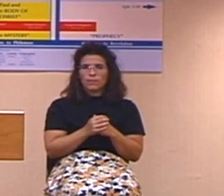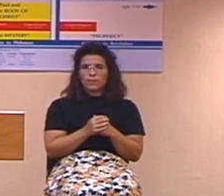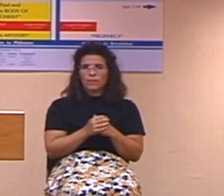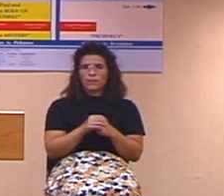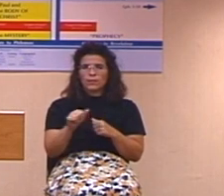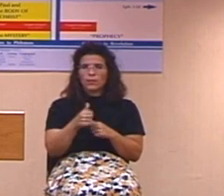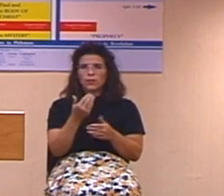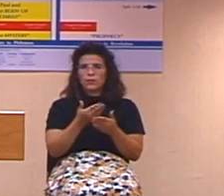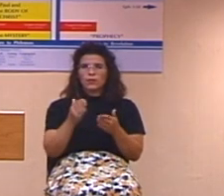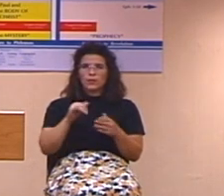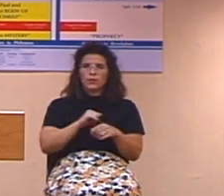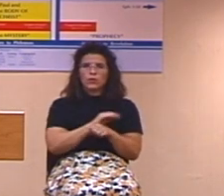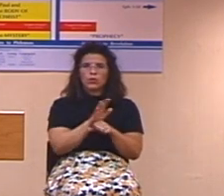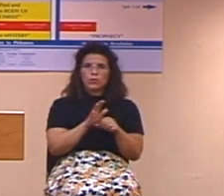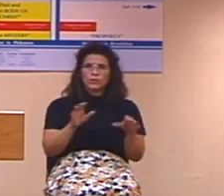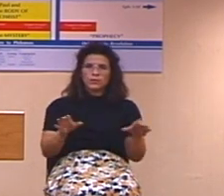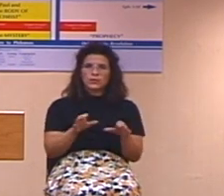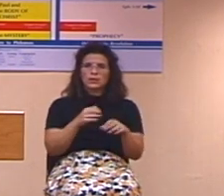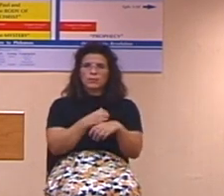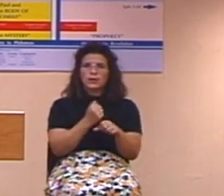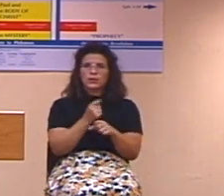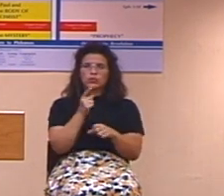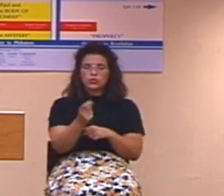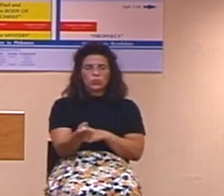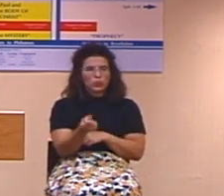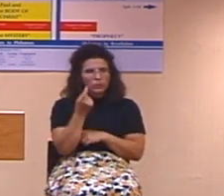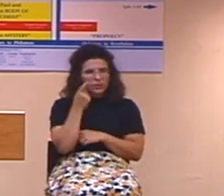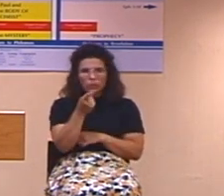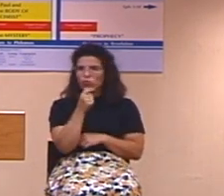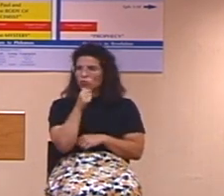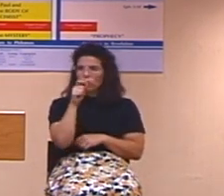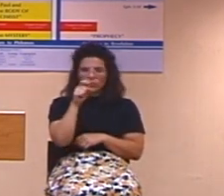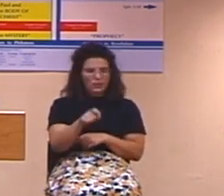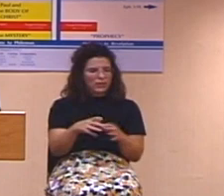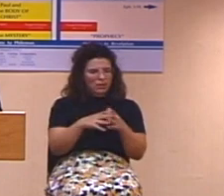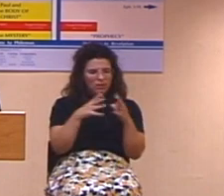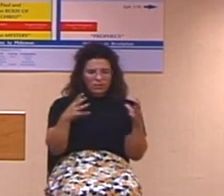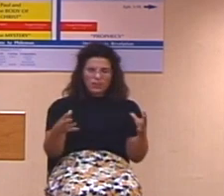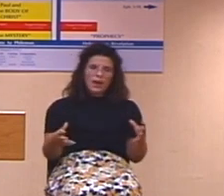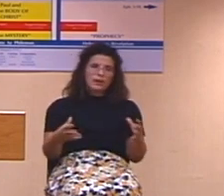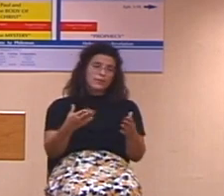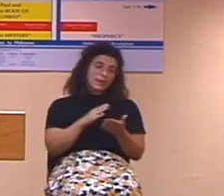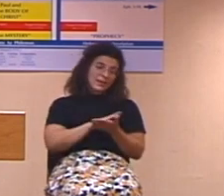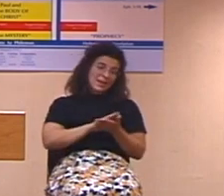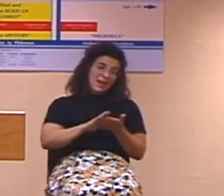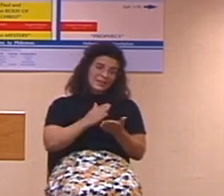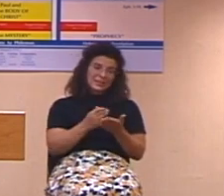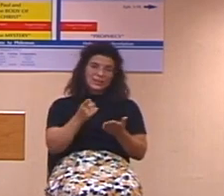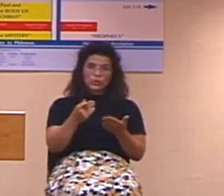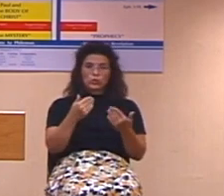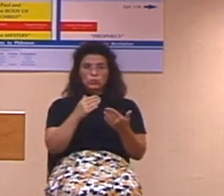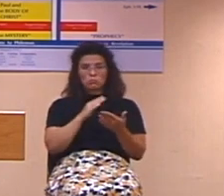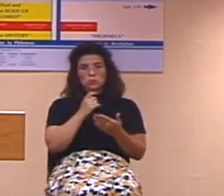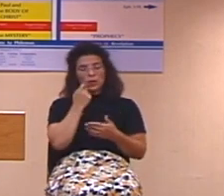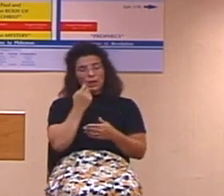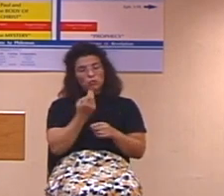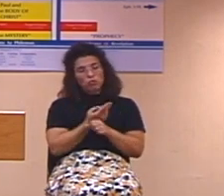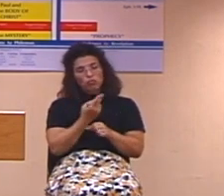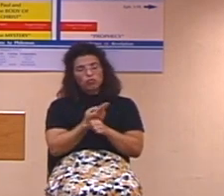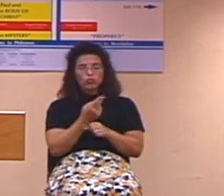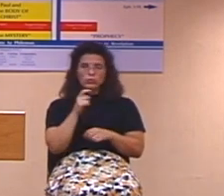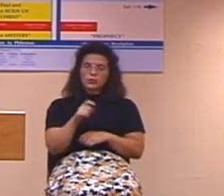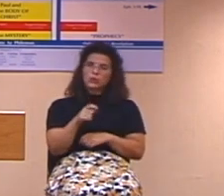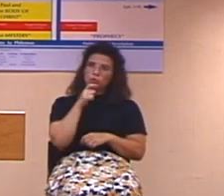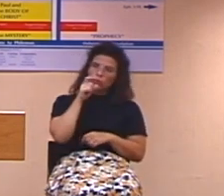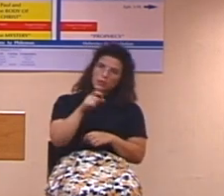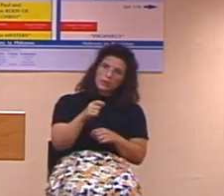The other thing that COVID did was it made you realize you don't need a lot of the luxuries that you got used to needing.